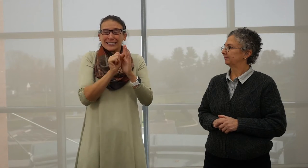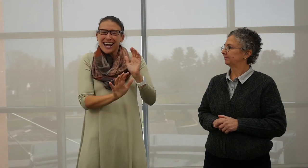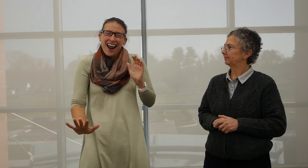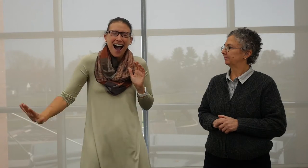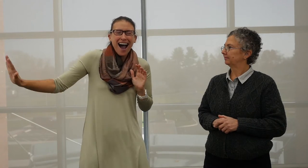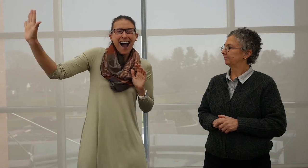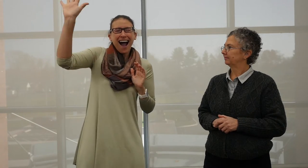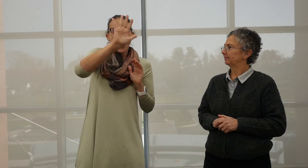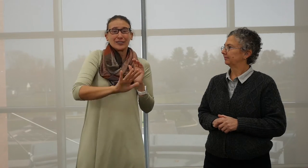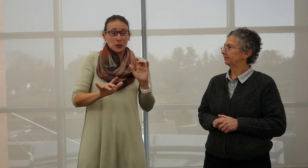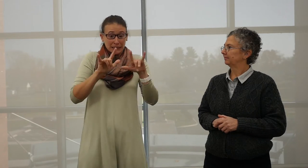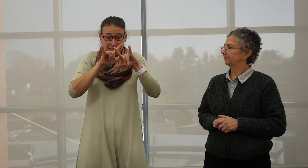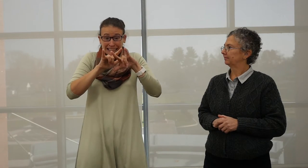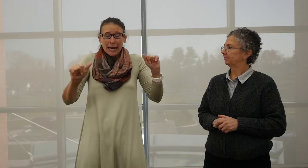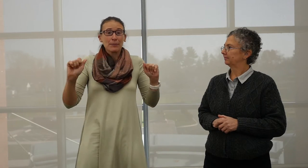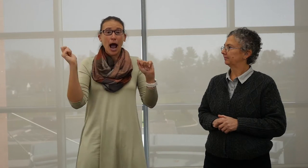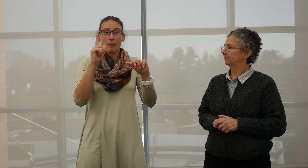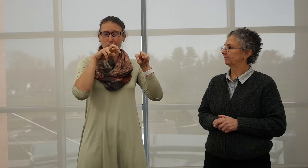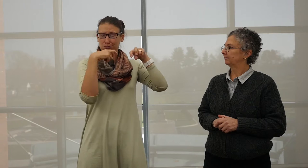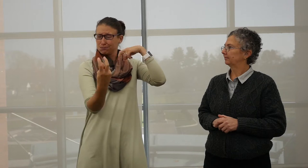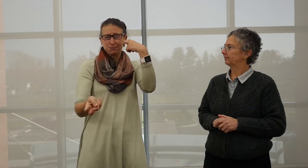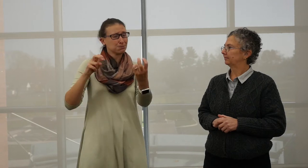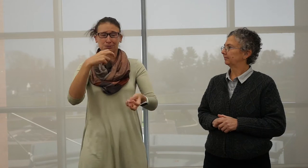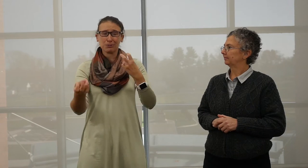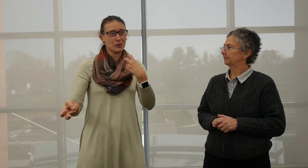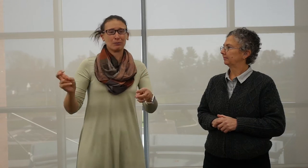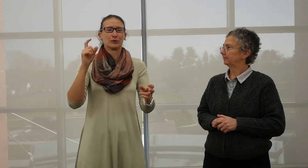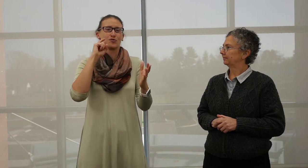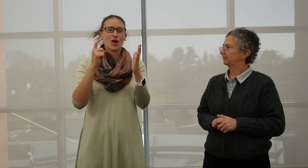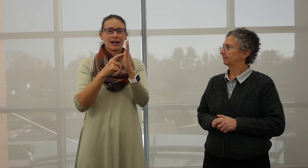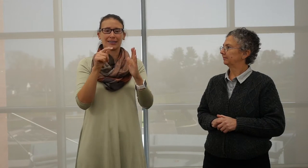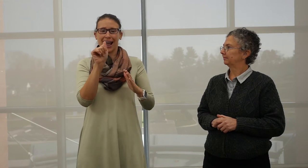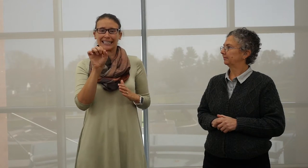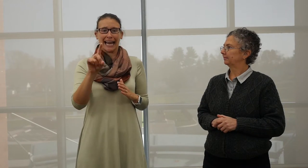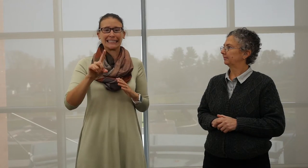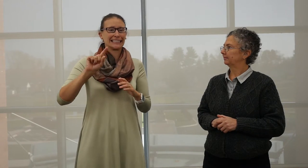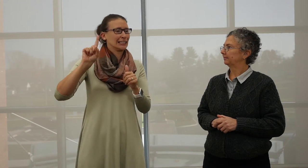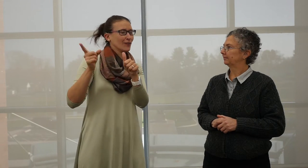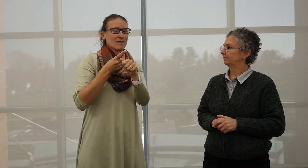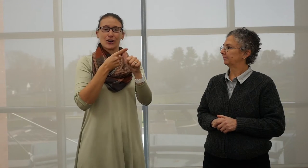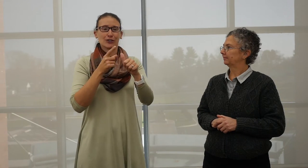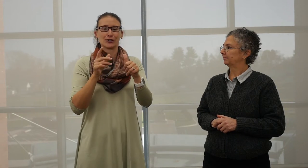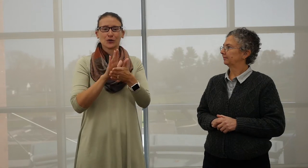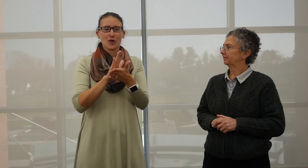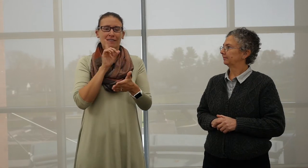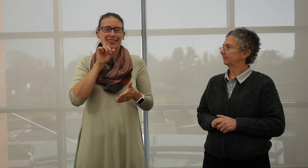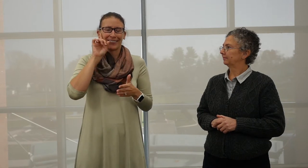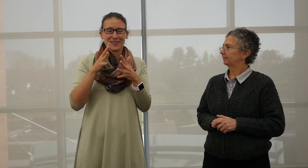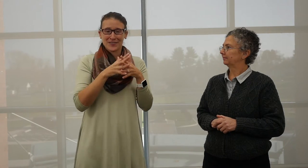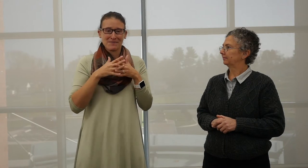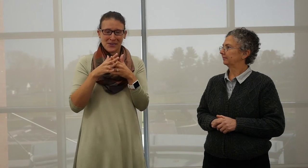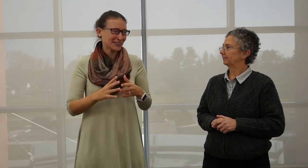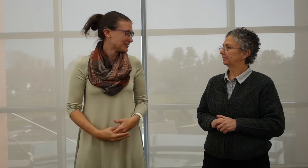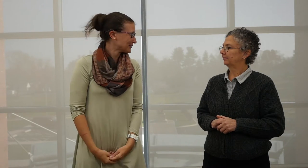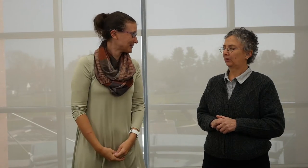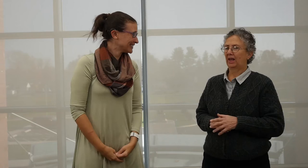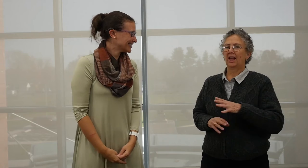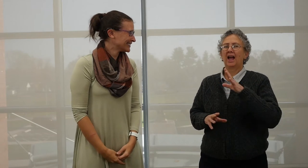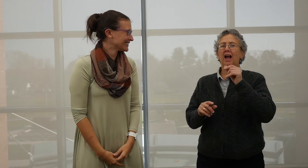person in each state to be the point person. And at the same time, we're all going to plunge and recognize the American School for the Deaf as the first school for the deaf